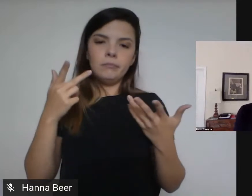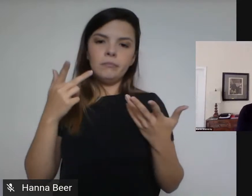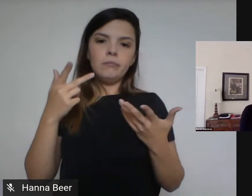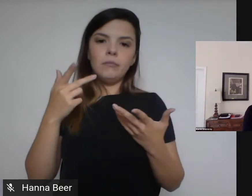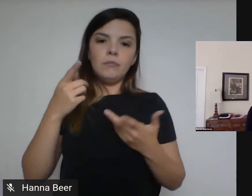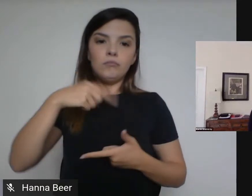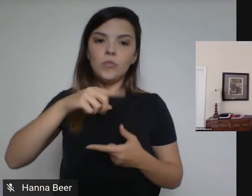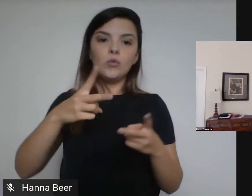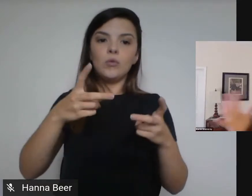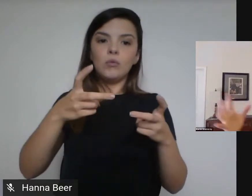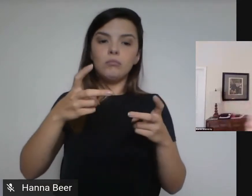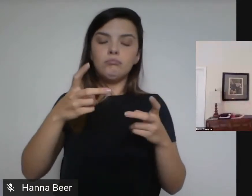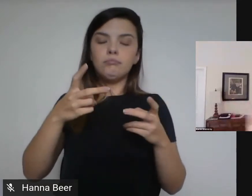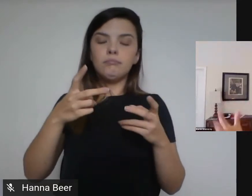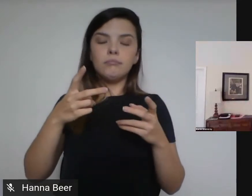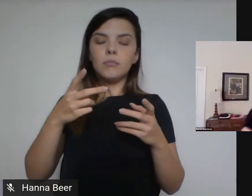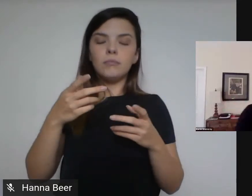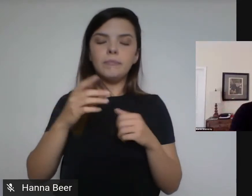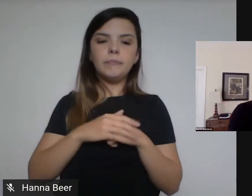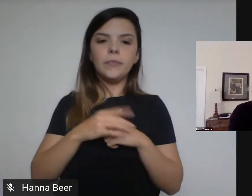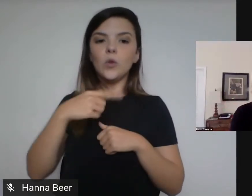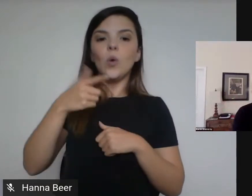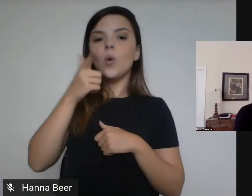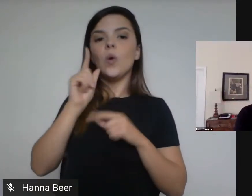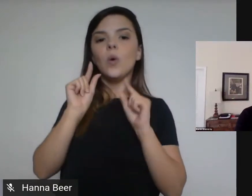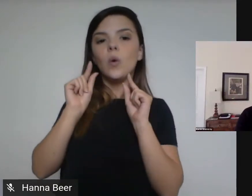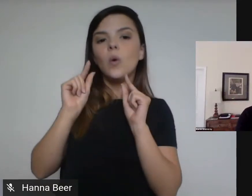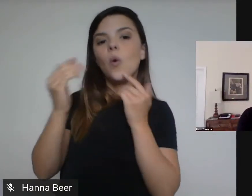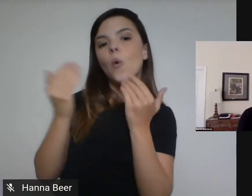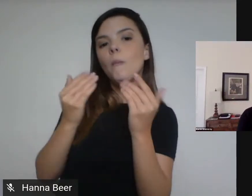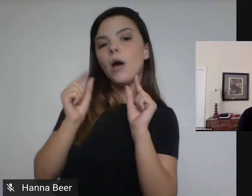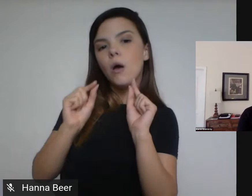group as in those types of contrasts.